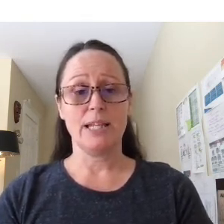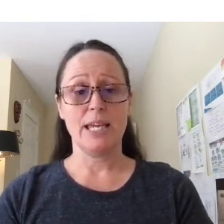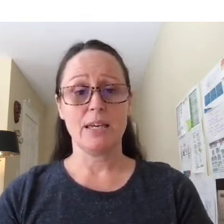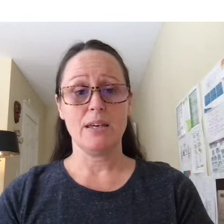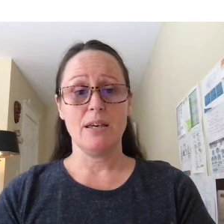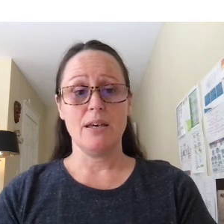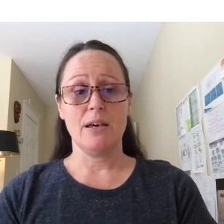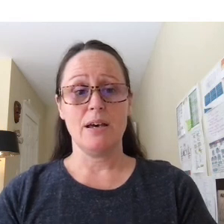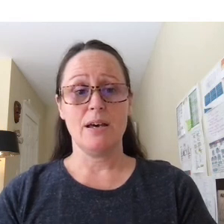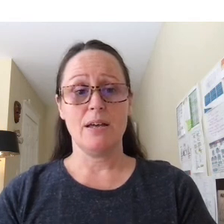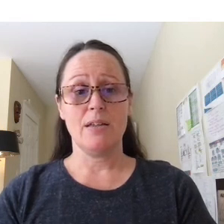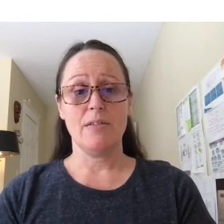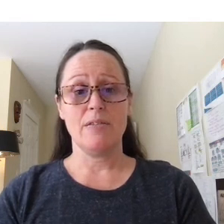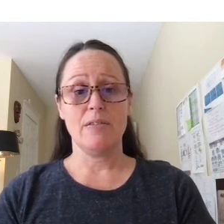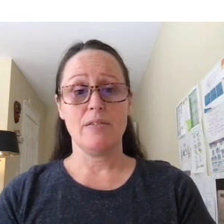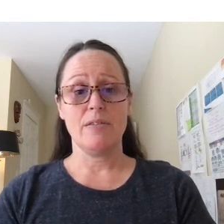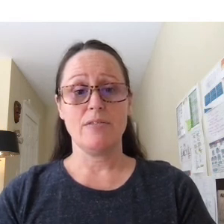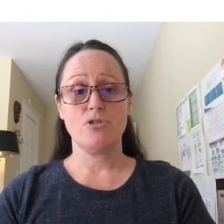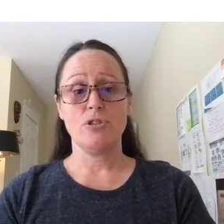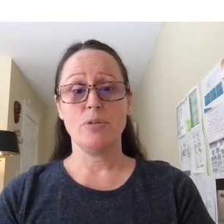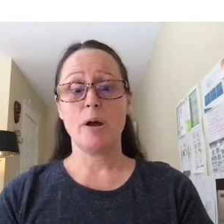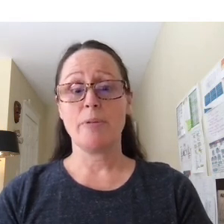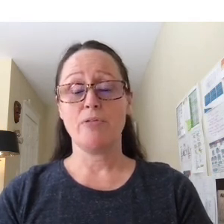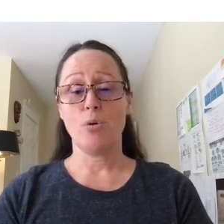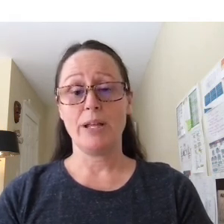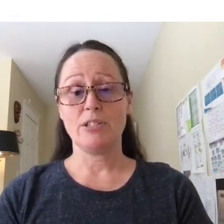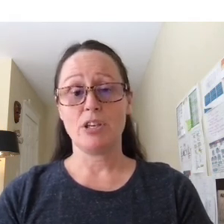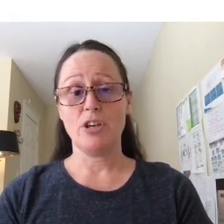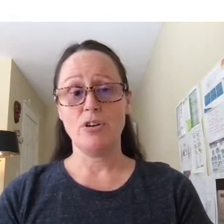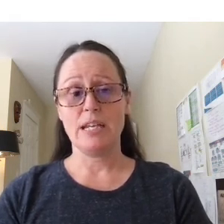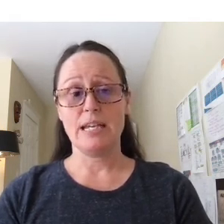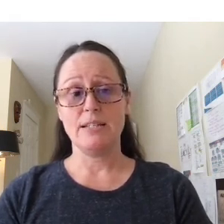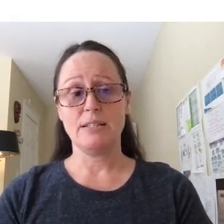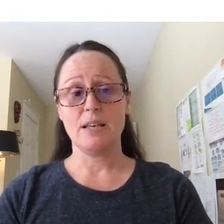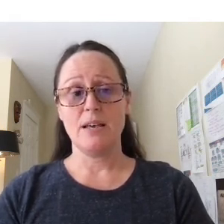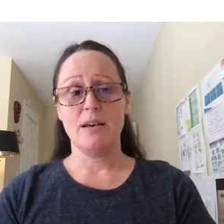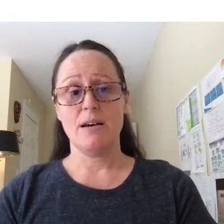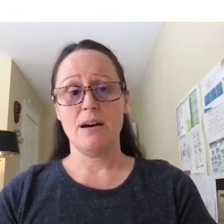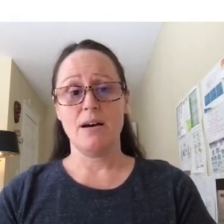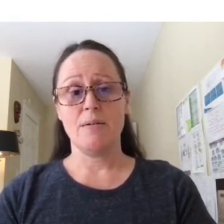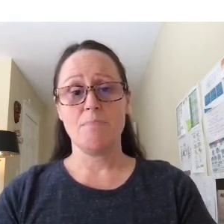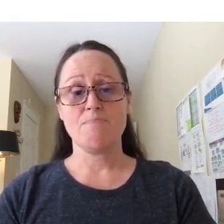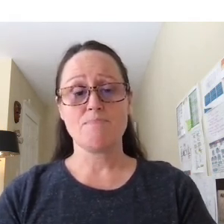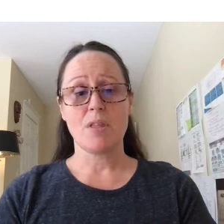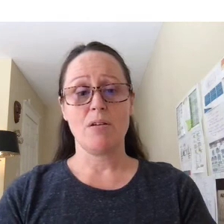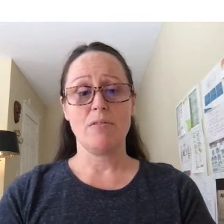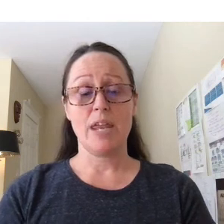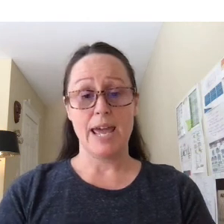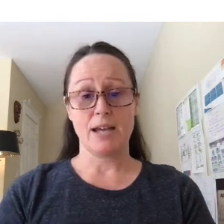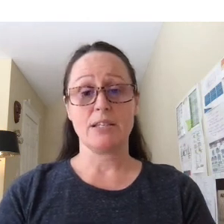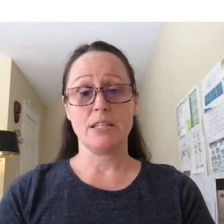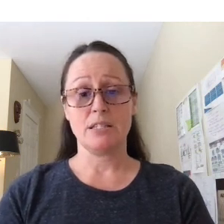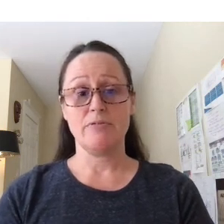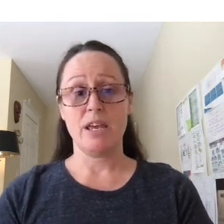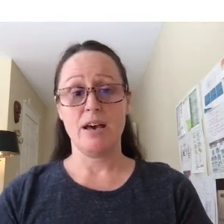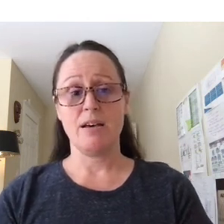link to the Department of Homeland Security's that I accessed via